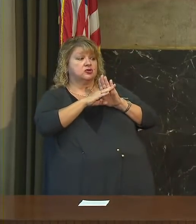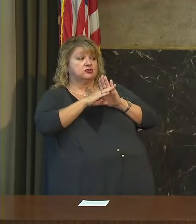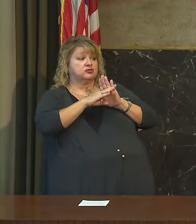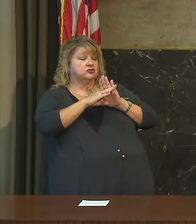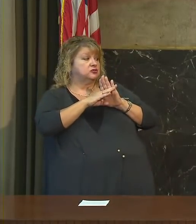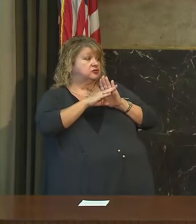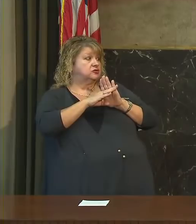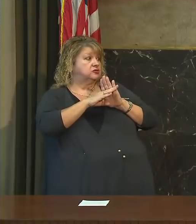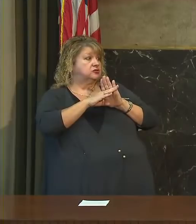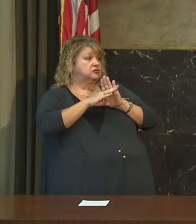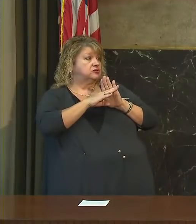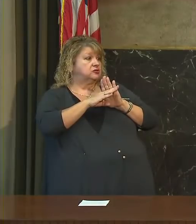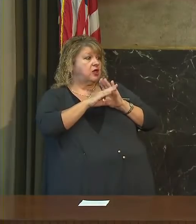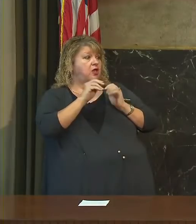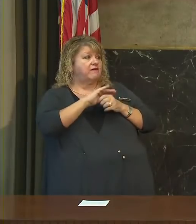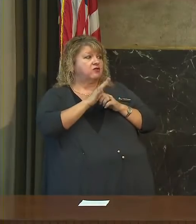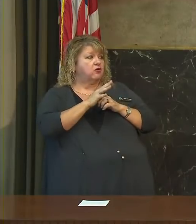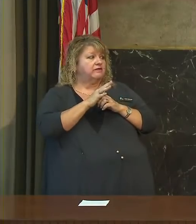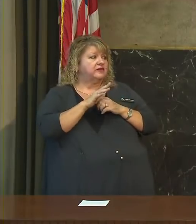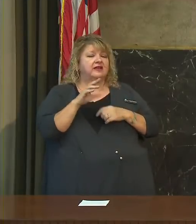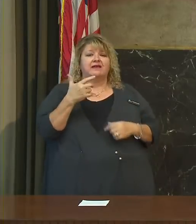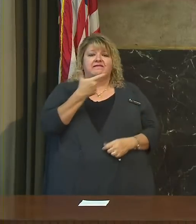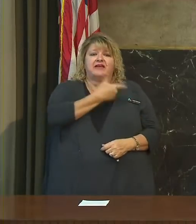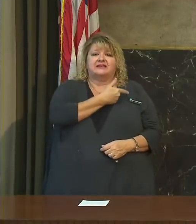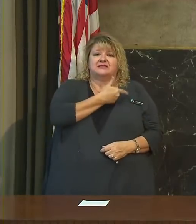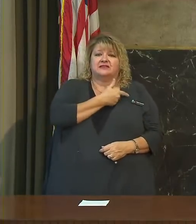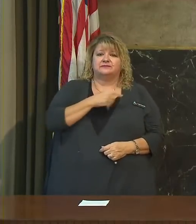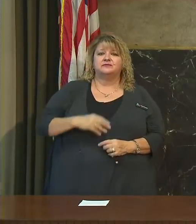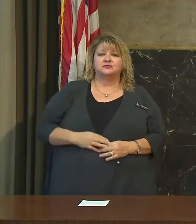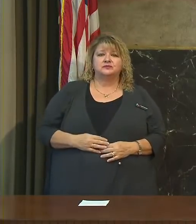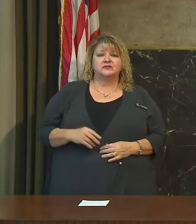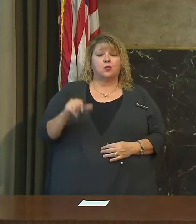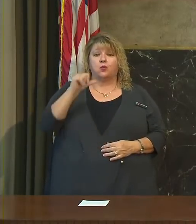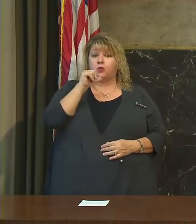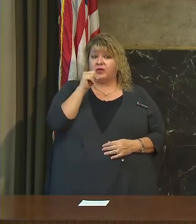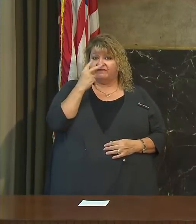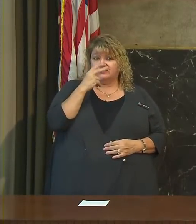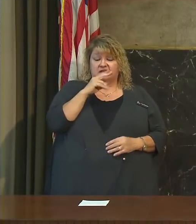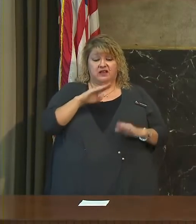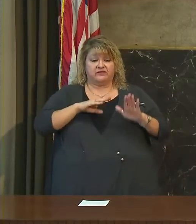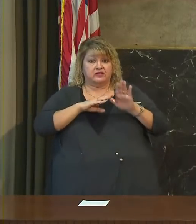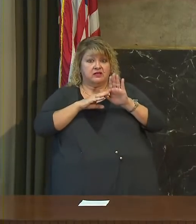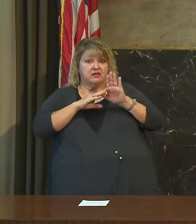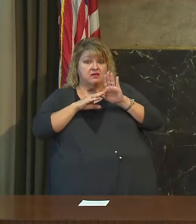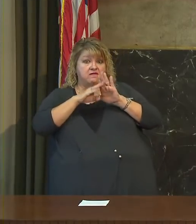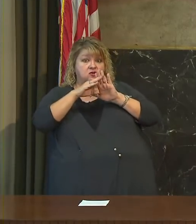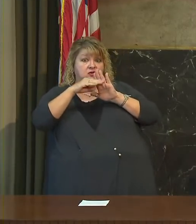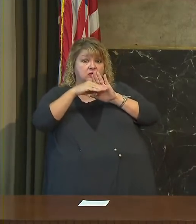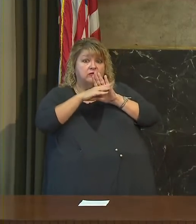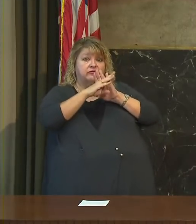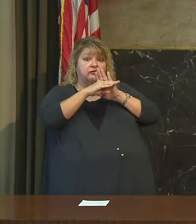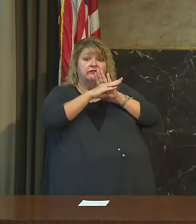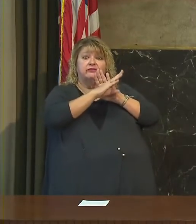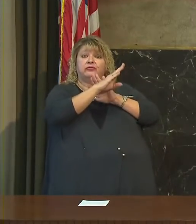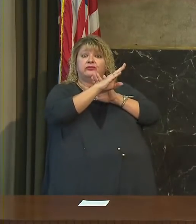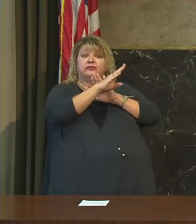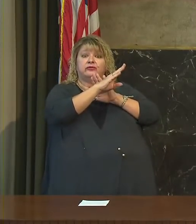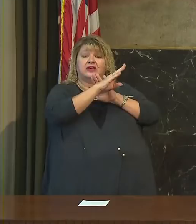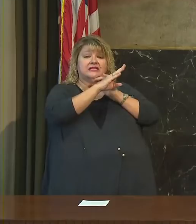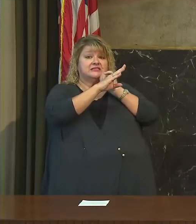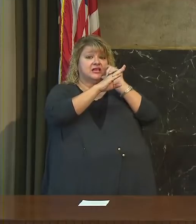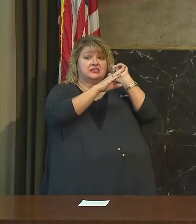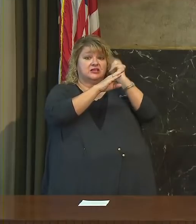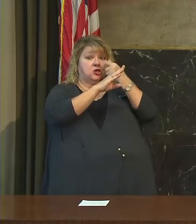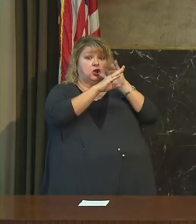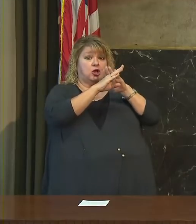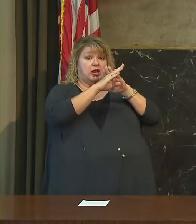of COVID-19. And we have not really seen any signs yet that it is slowing. We're very much in the